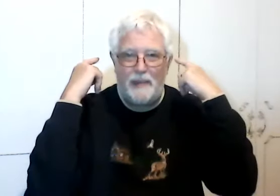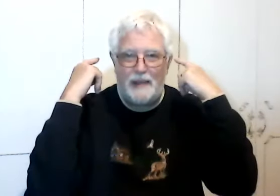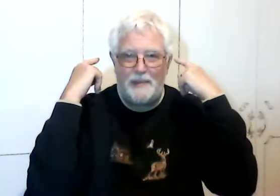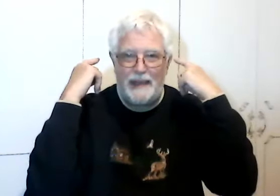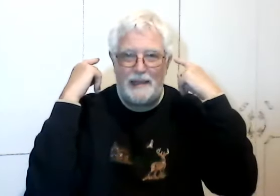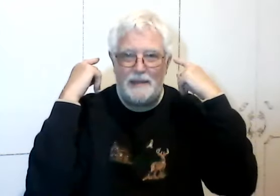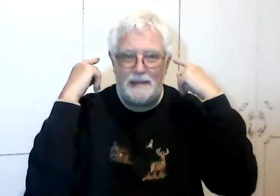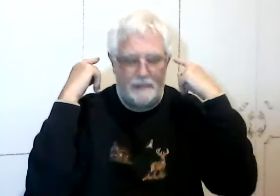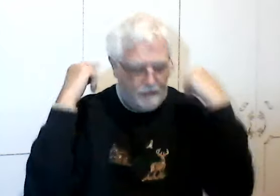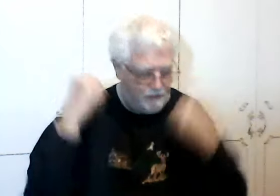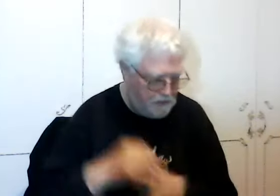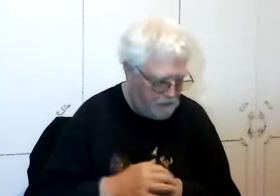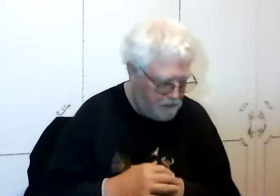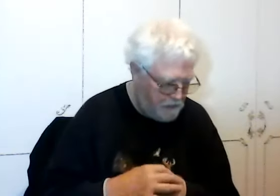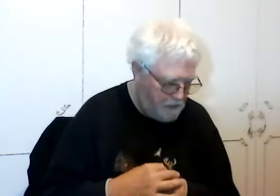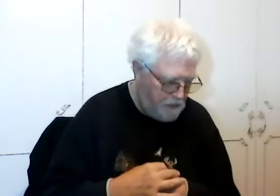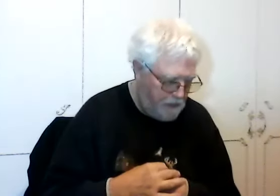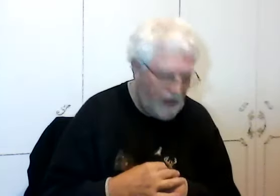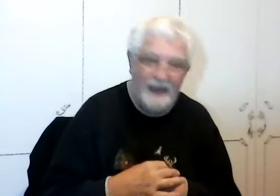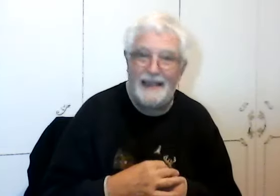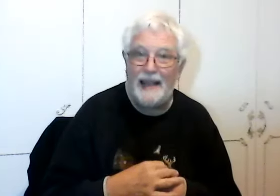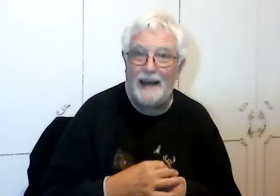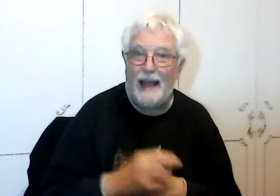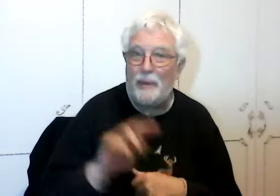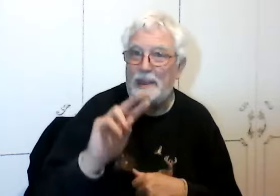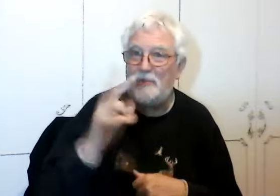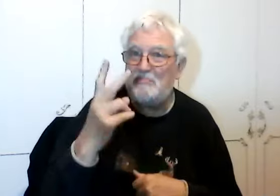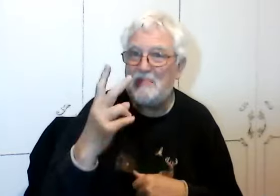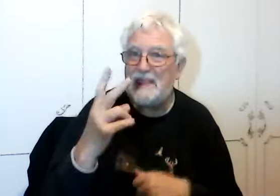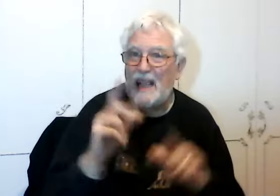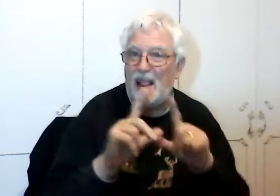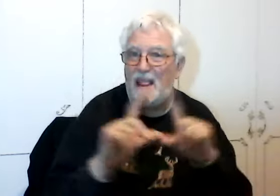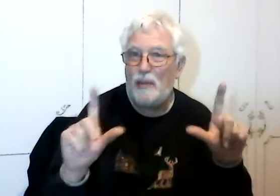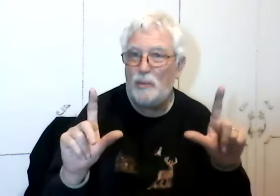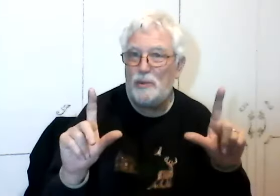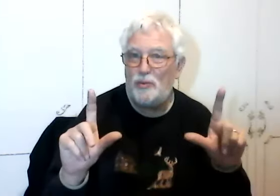my ears. Second language.